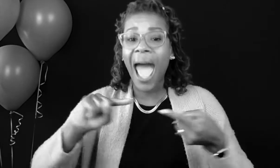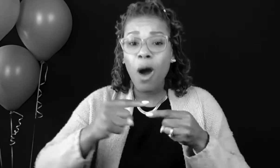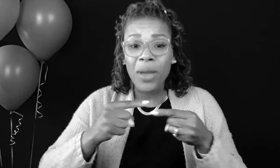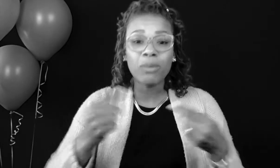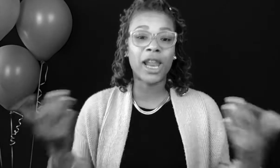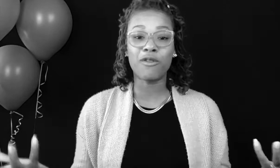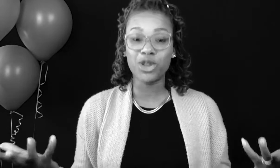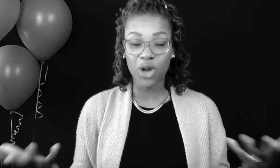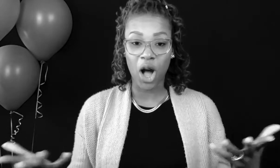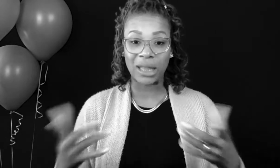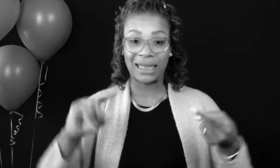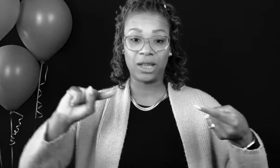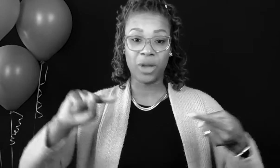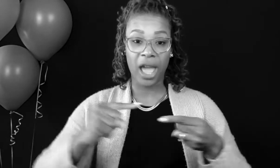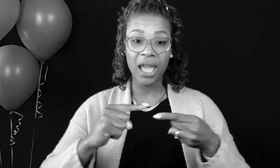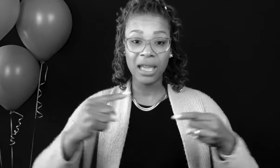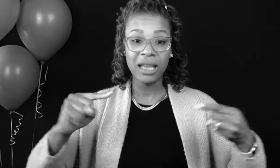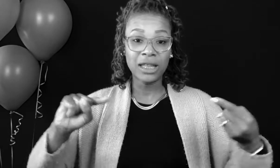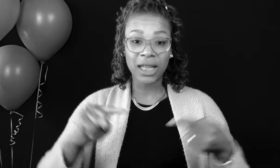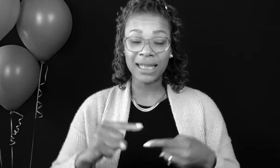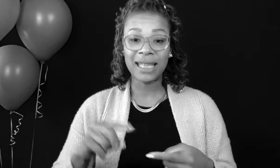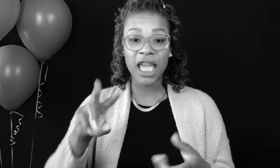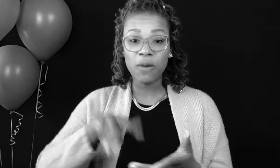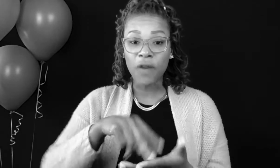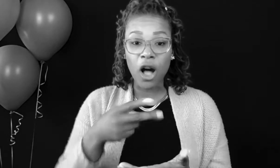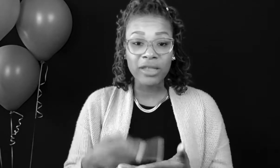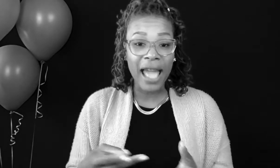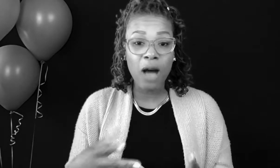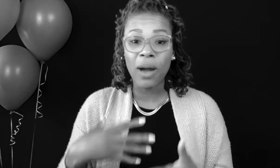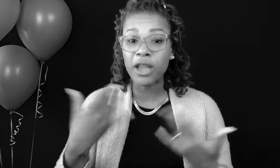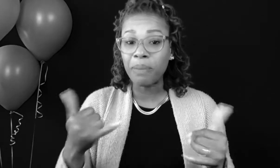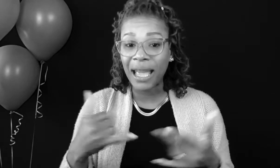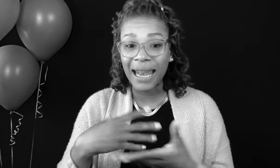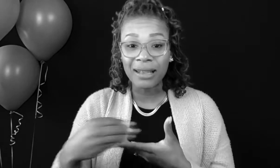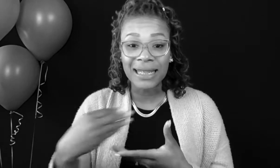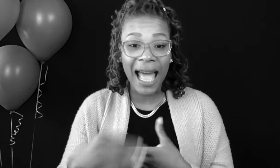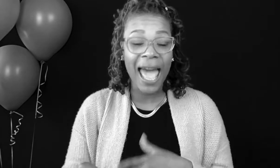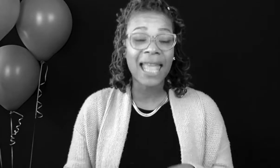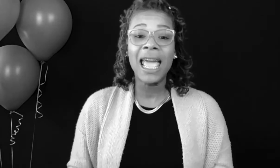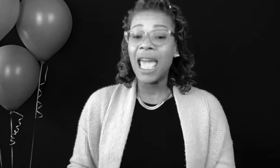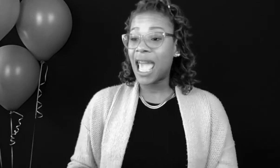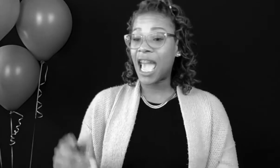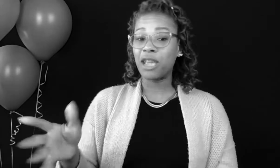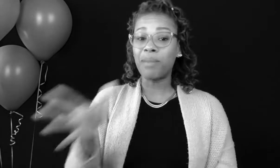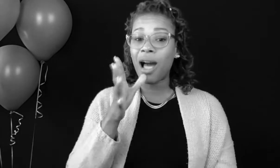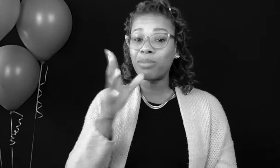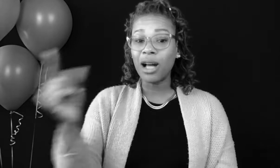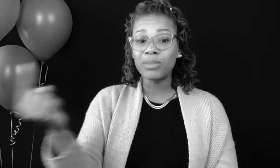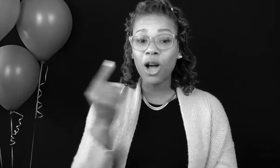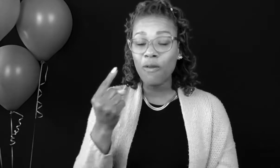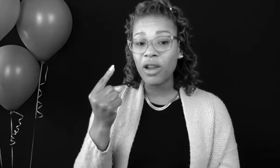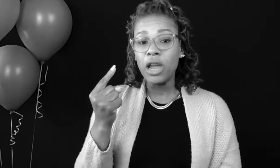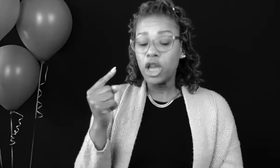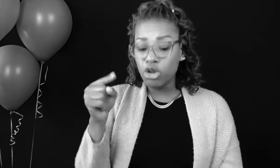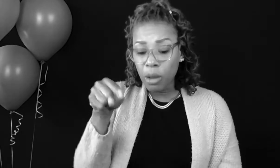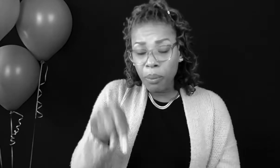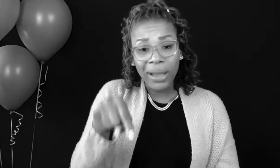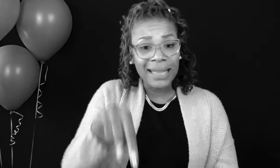owie, whatever you call it. Okay? So let's say you fall down while you're playing outside and your mom comes over. You could point down to